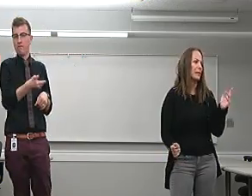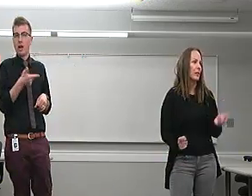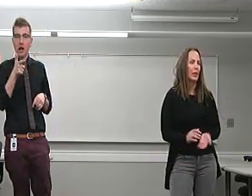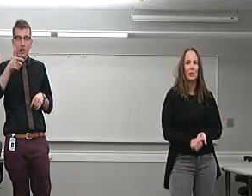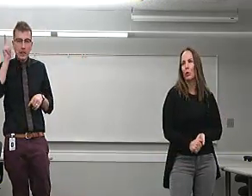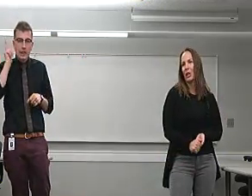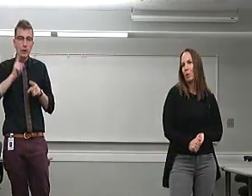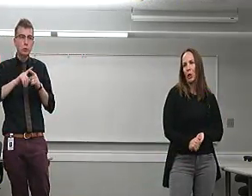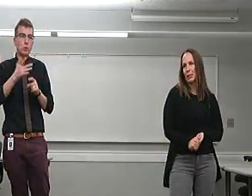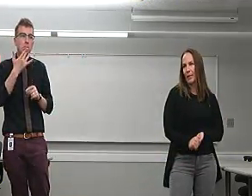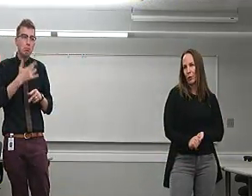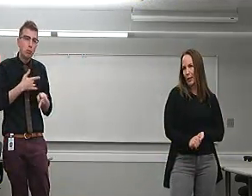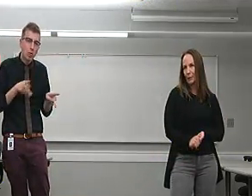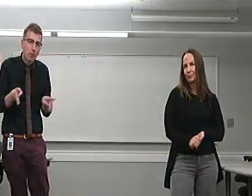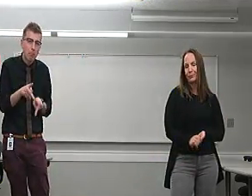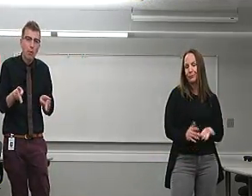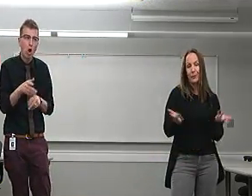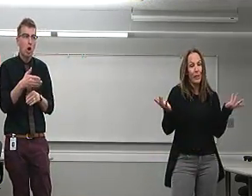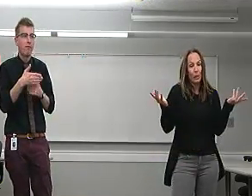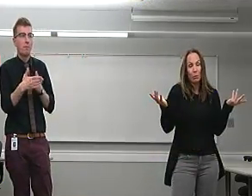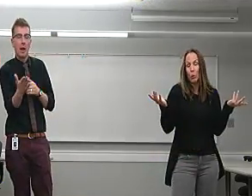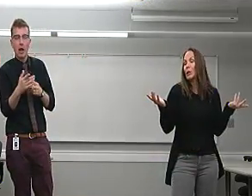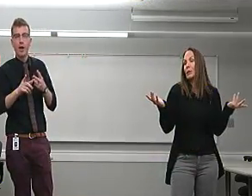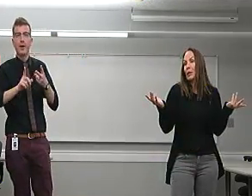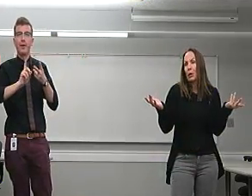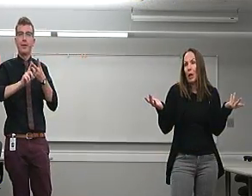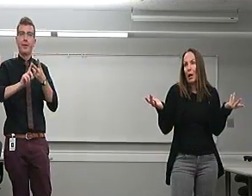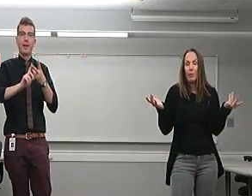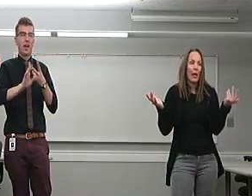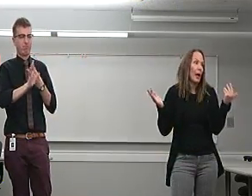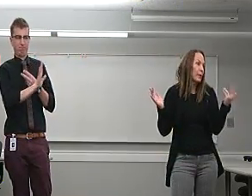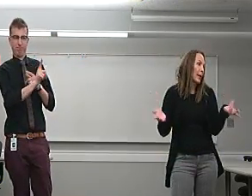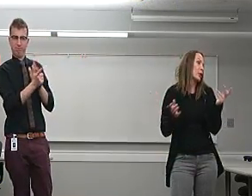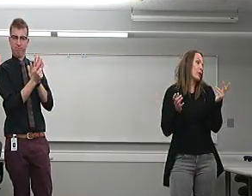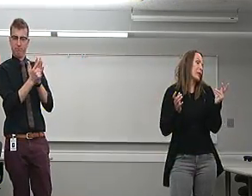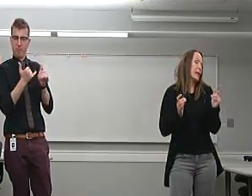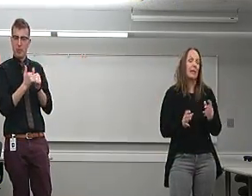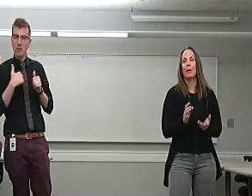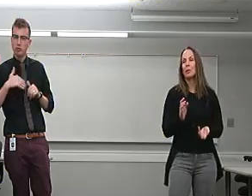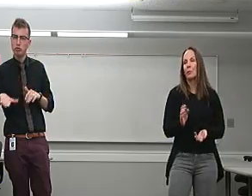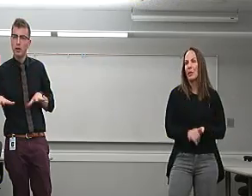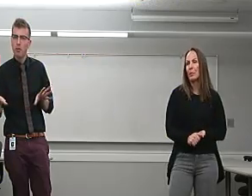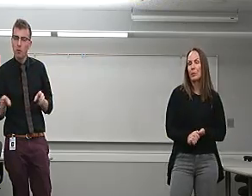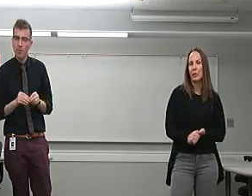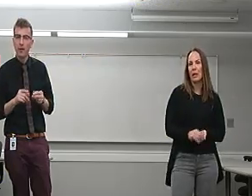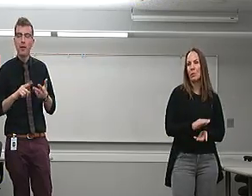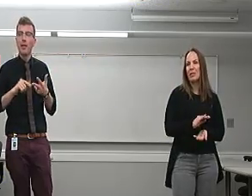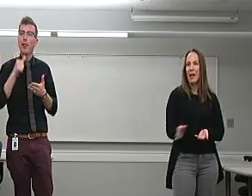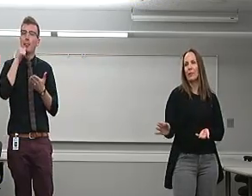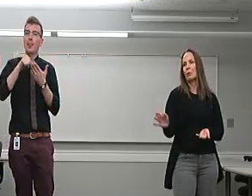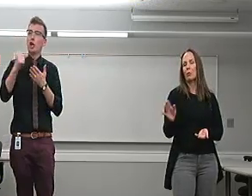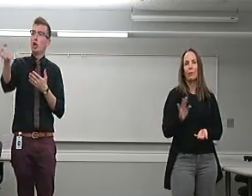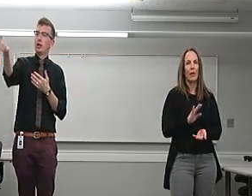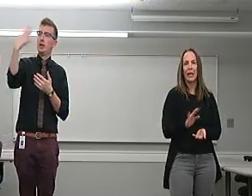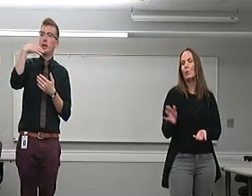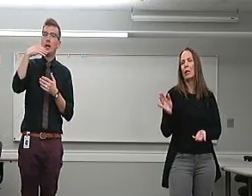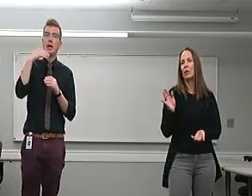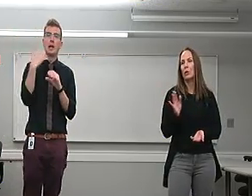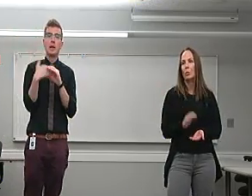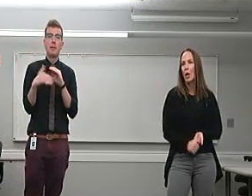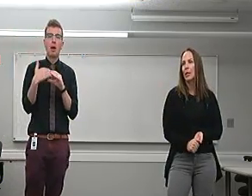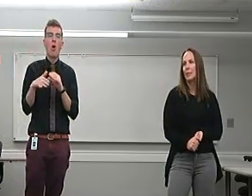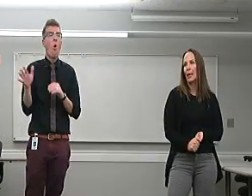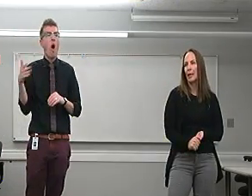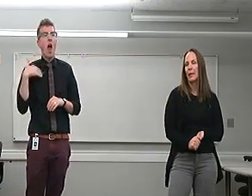parties ever again. There were. I got letters and emails from people who said, I will never refer anyone I know to your products again.